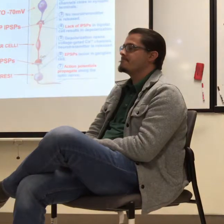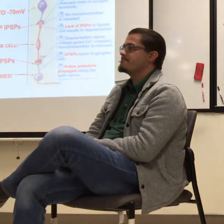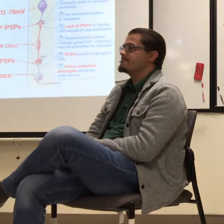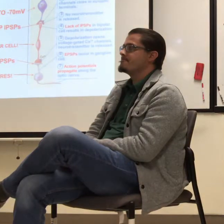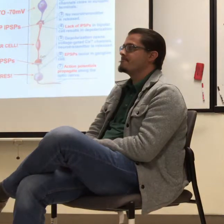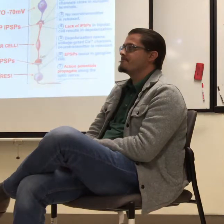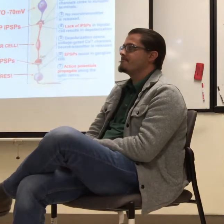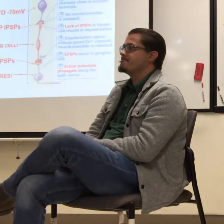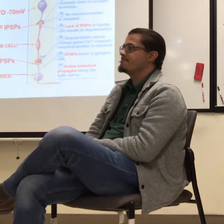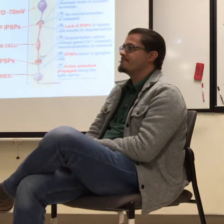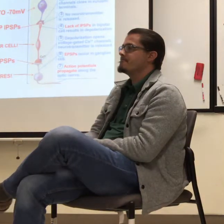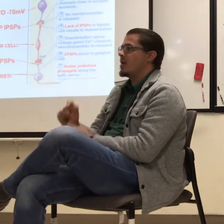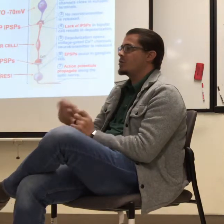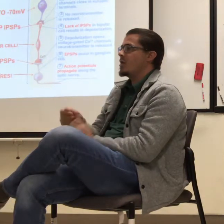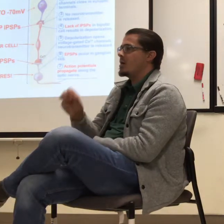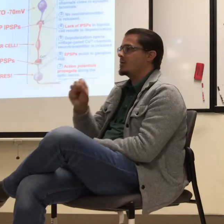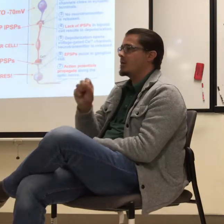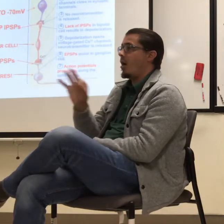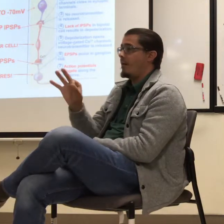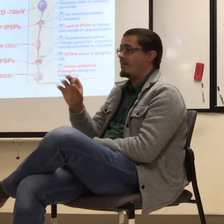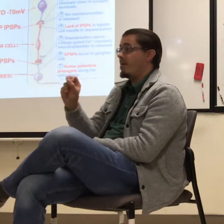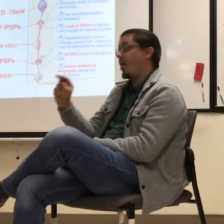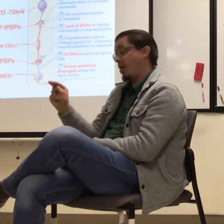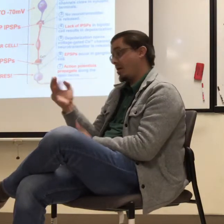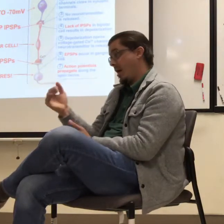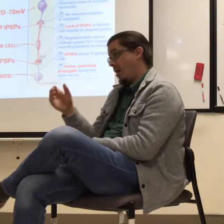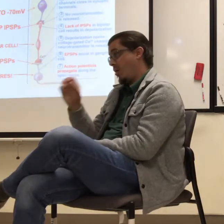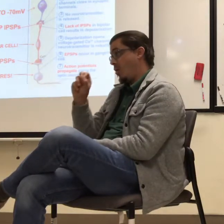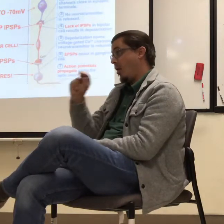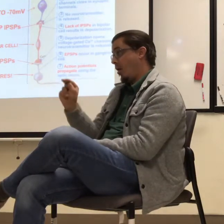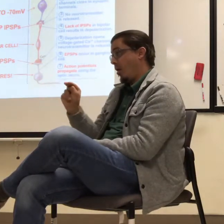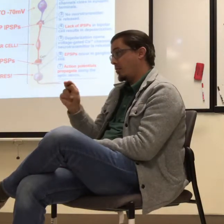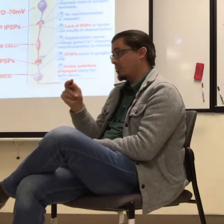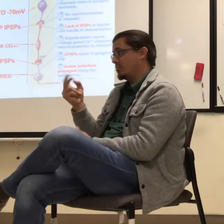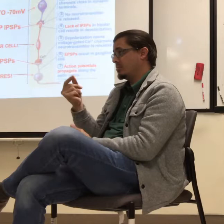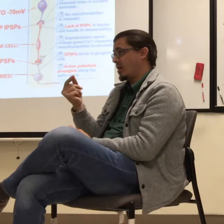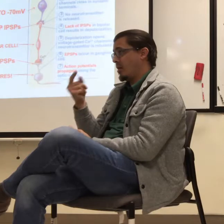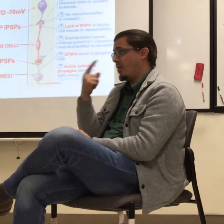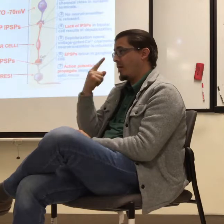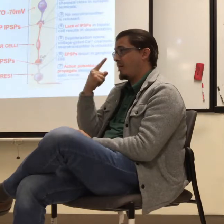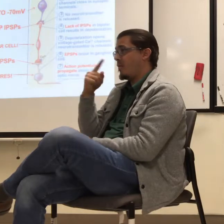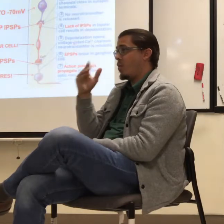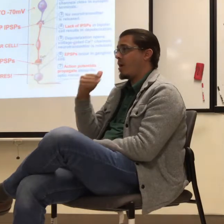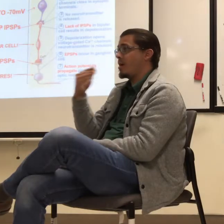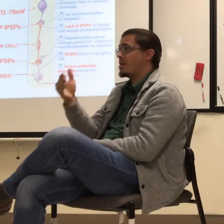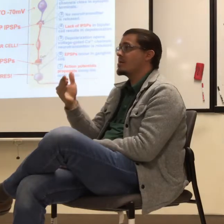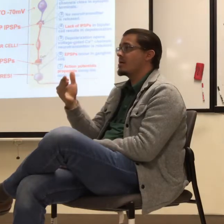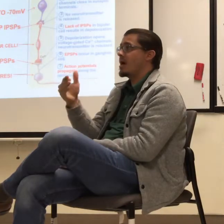I'll change off to on. Okay, now it's on, and what does it do to the next cell?